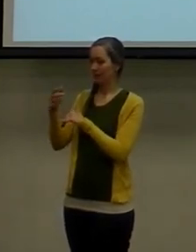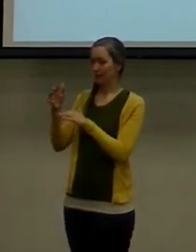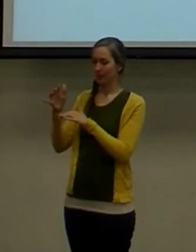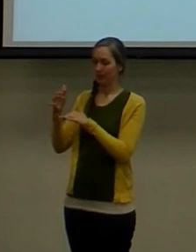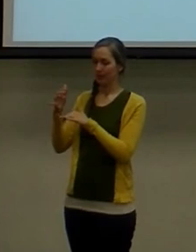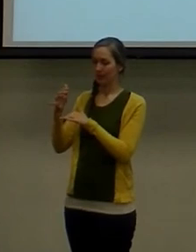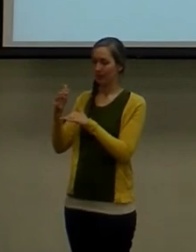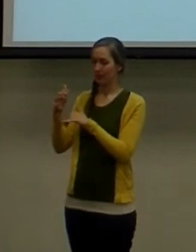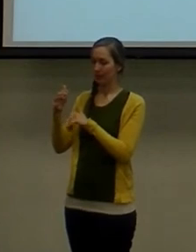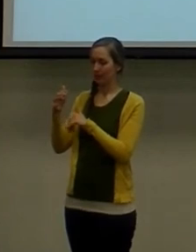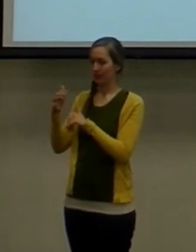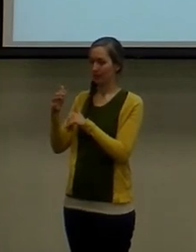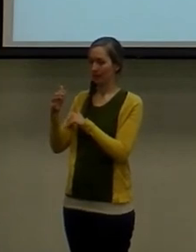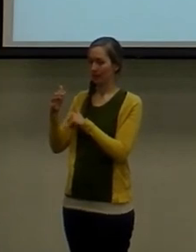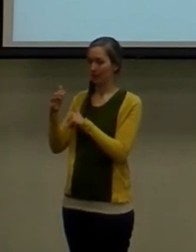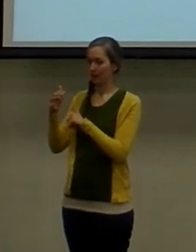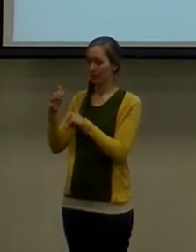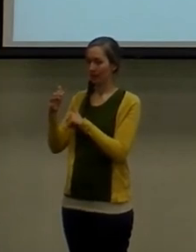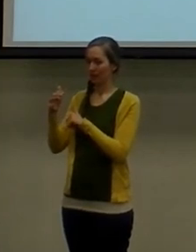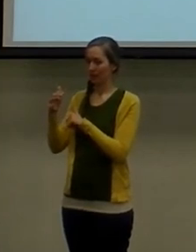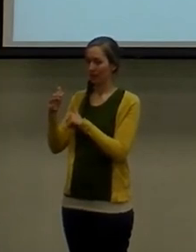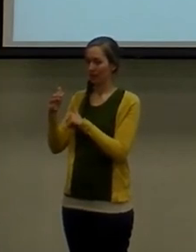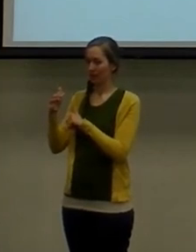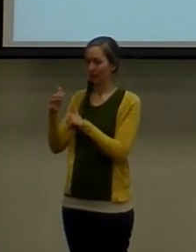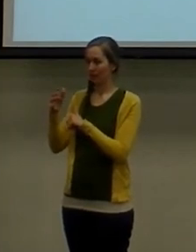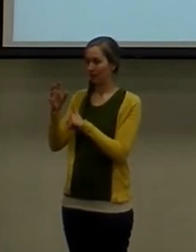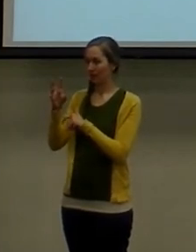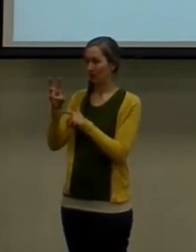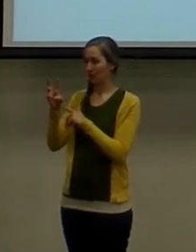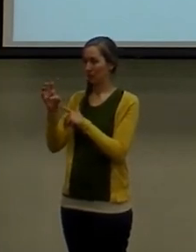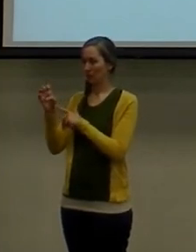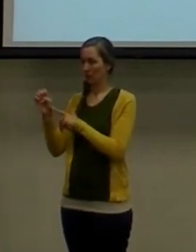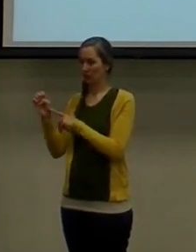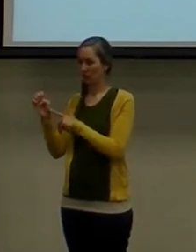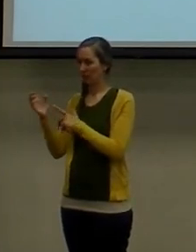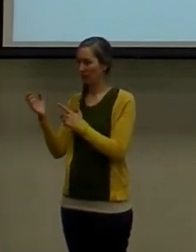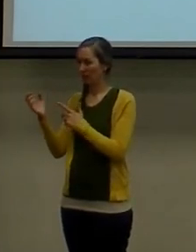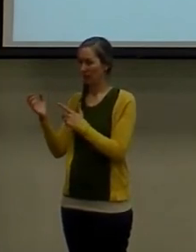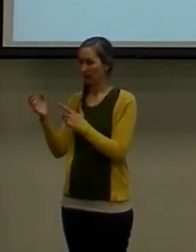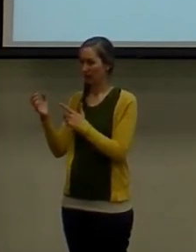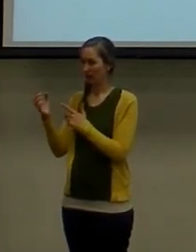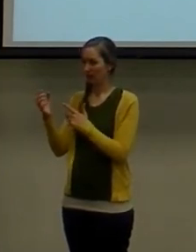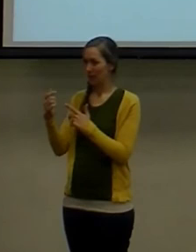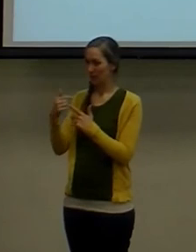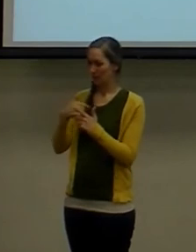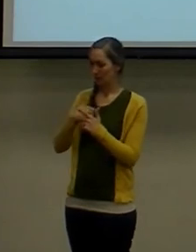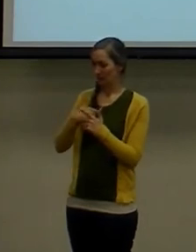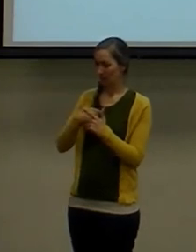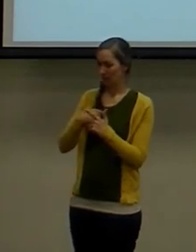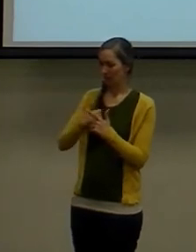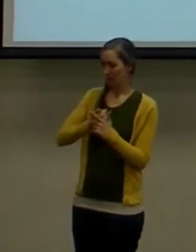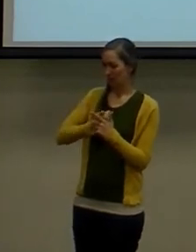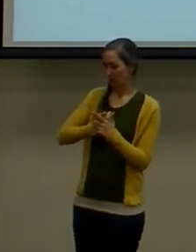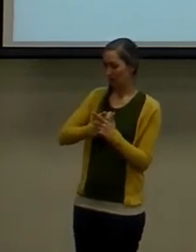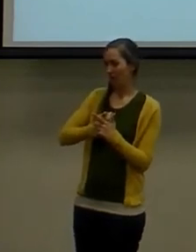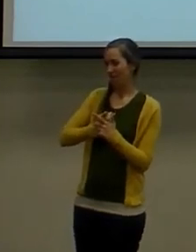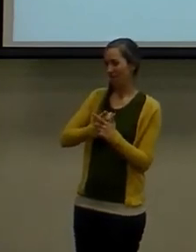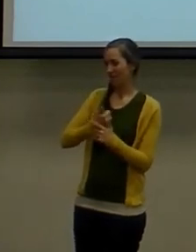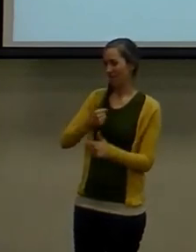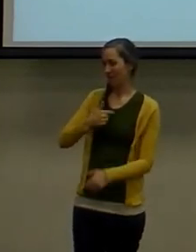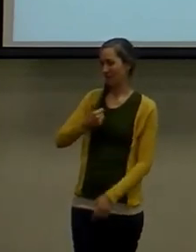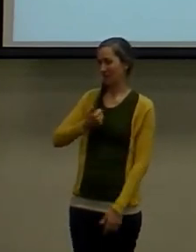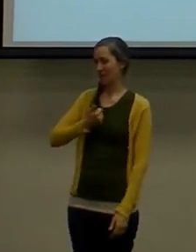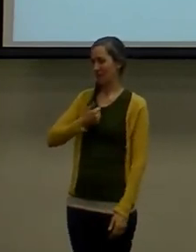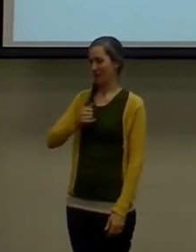And they asked him, who are that we of you? And he always said, me, I, myself. I